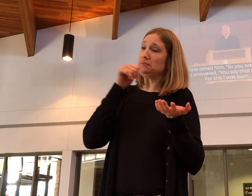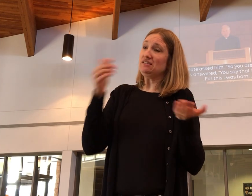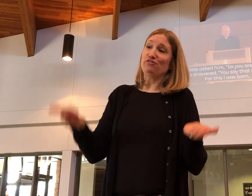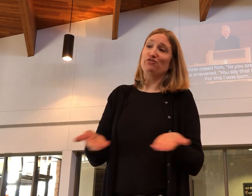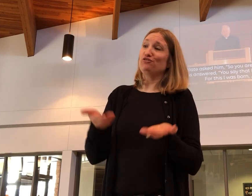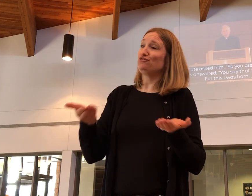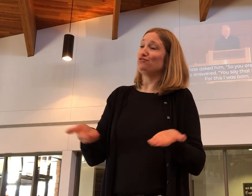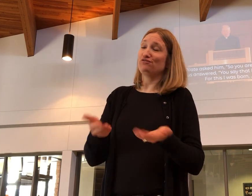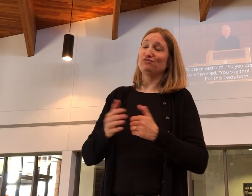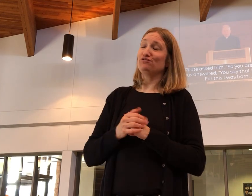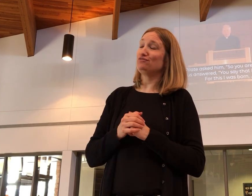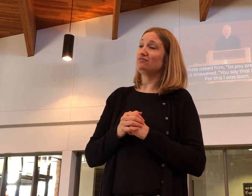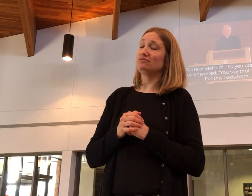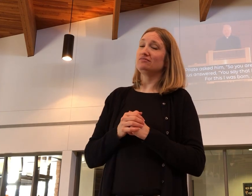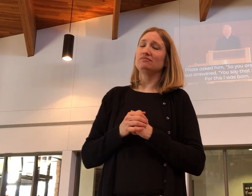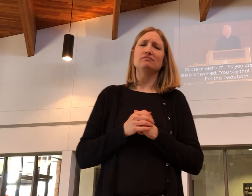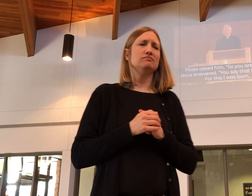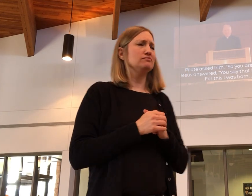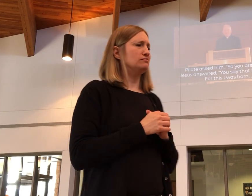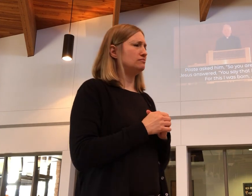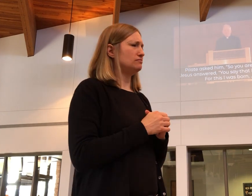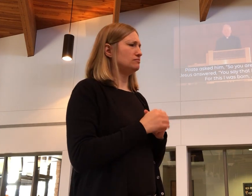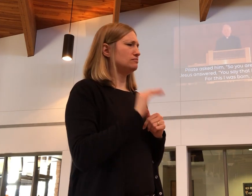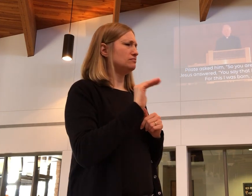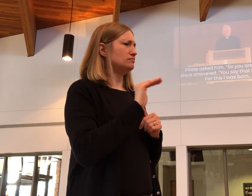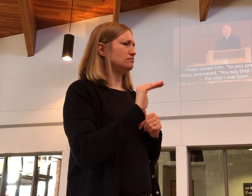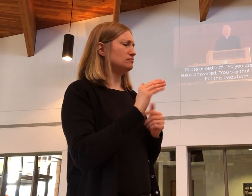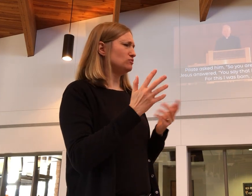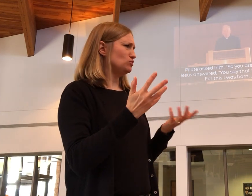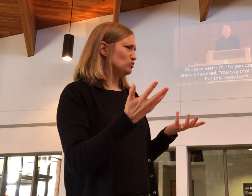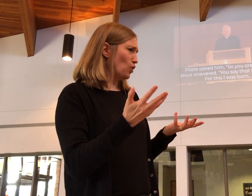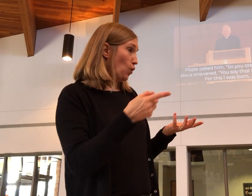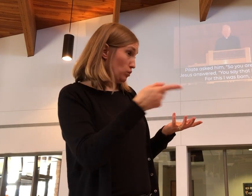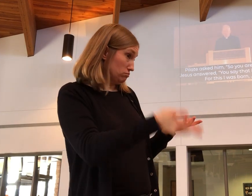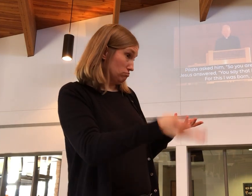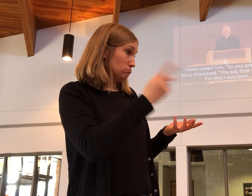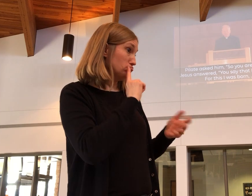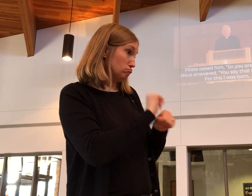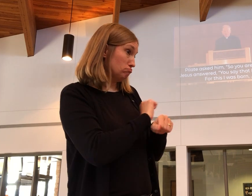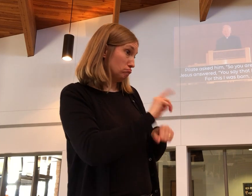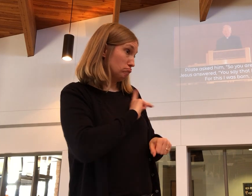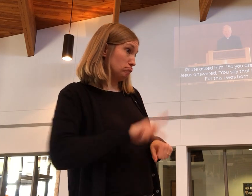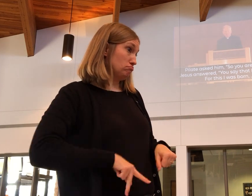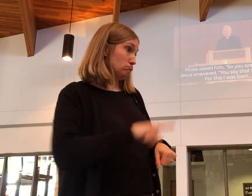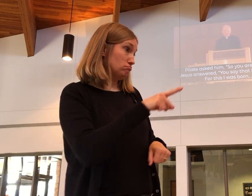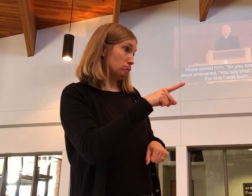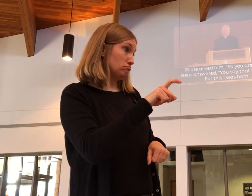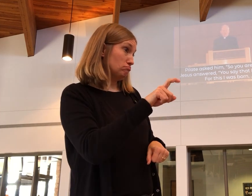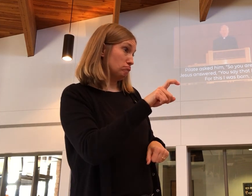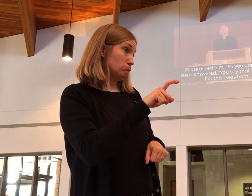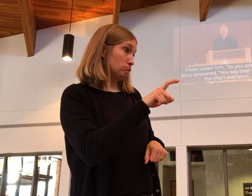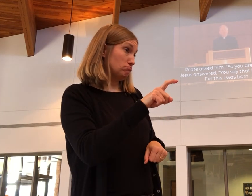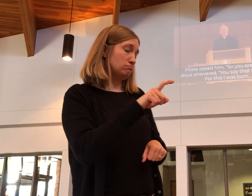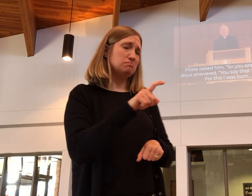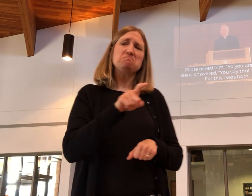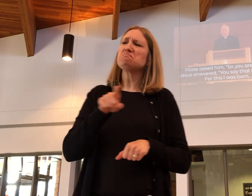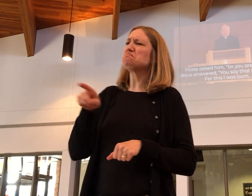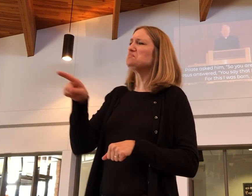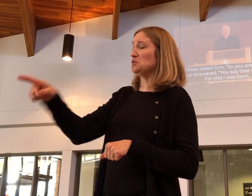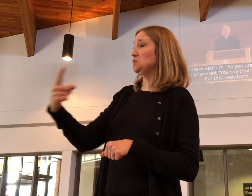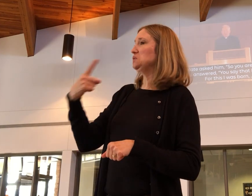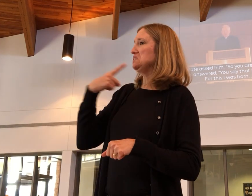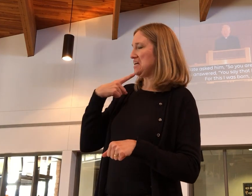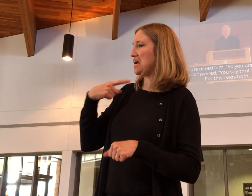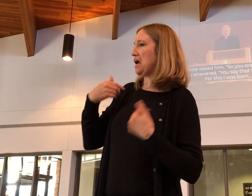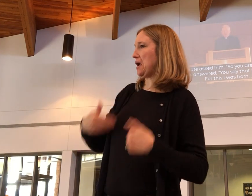here." Pilate asked him, "So you are a king?" Jesus answered, "You say that